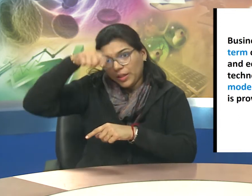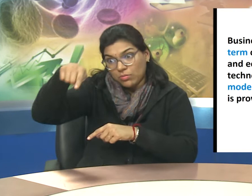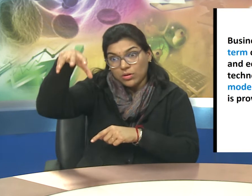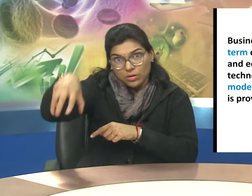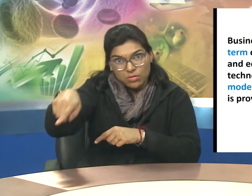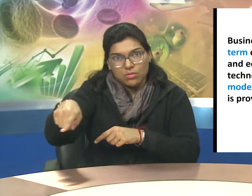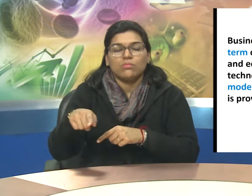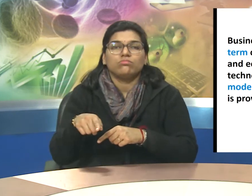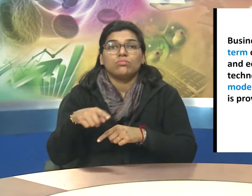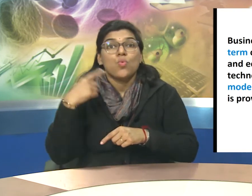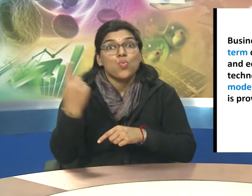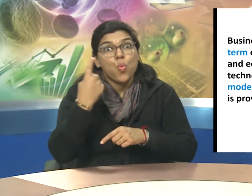for